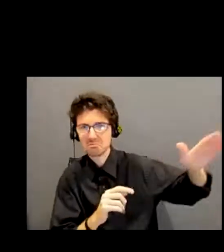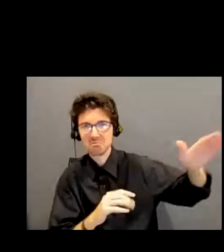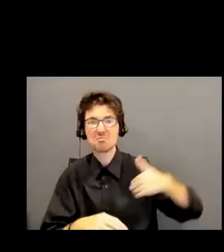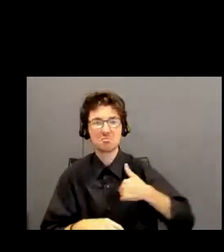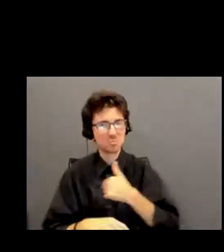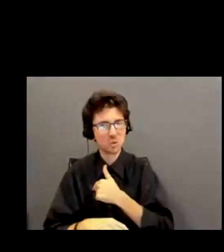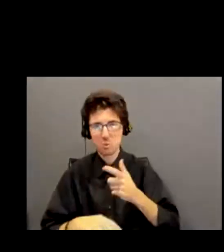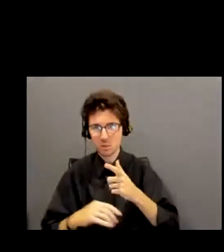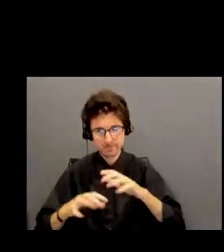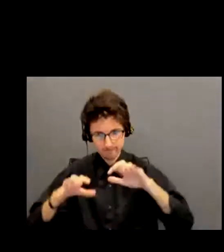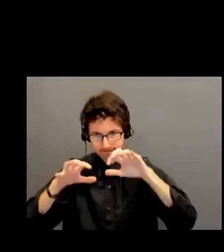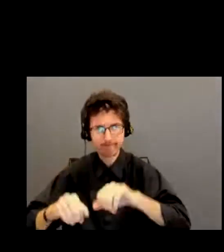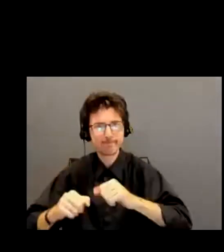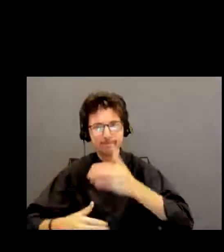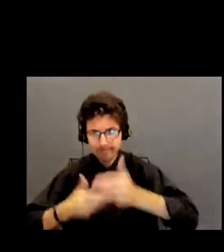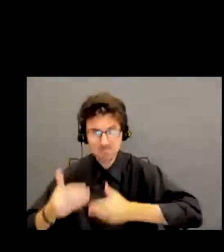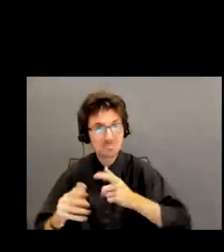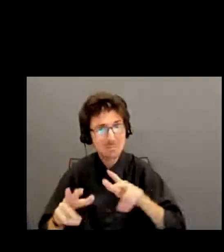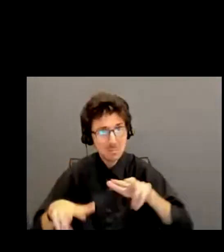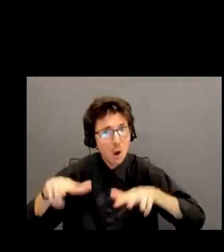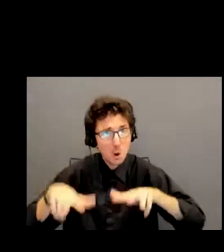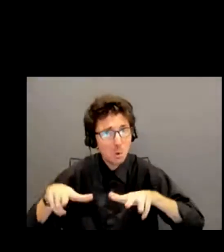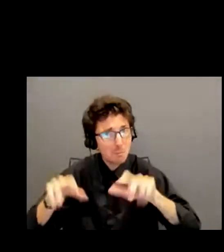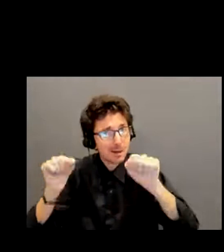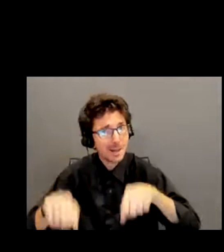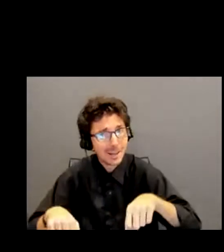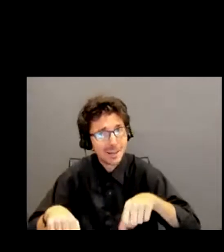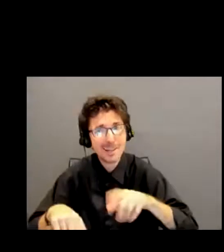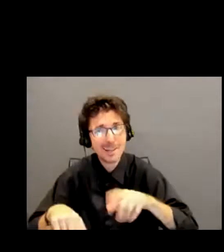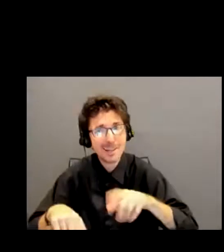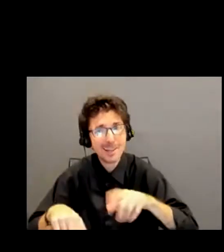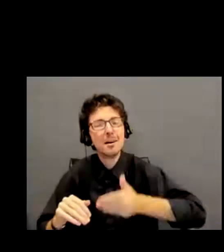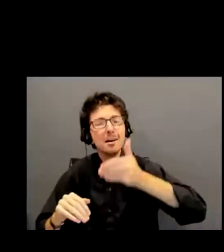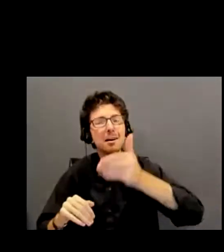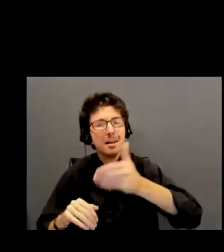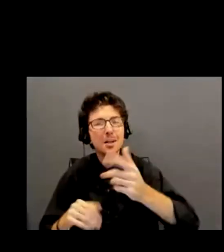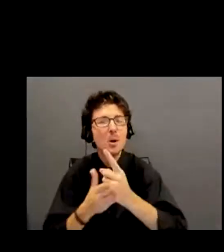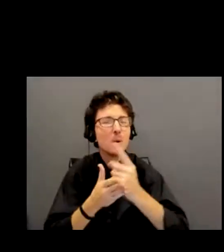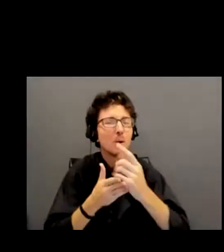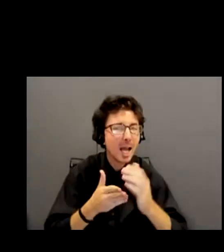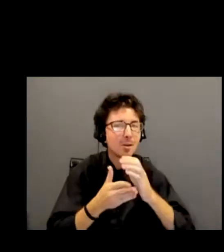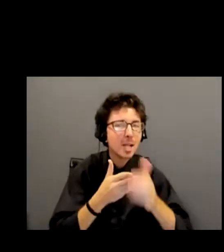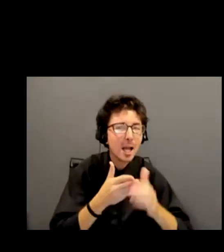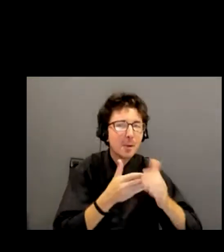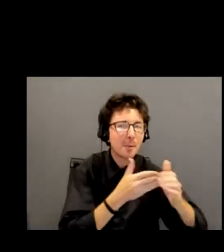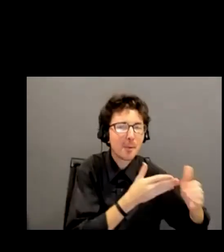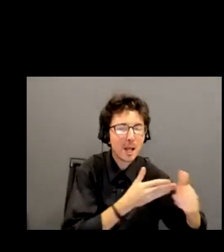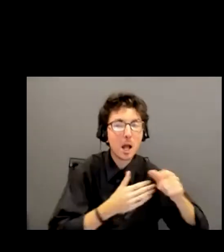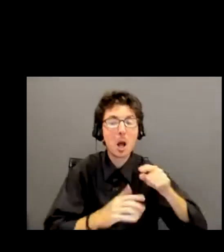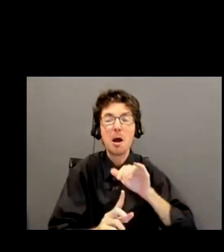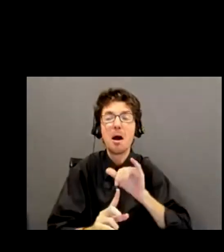might be awkward and weird at the beginning, but after a few weekends, it's just completely normal and that's how we do it.